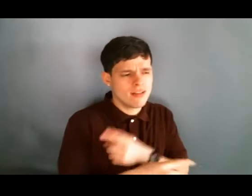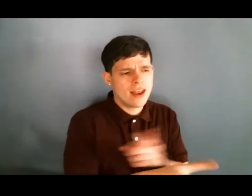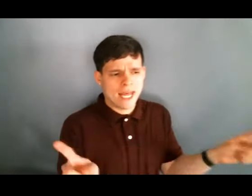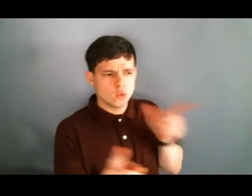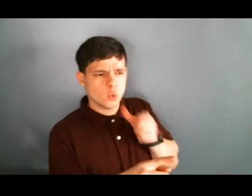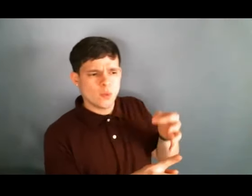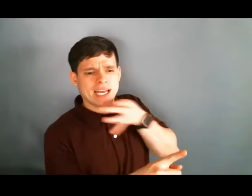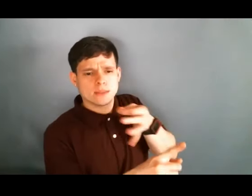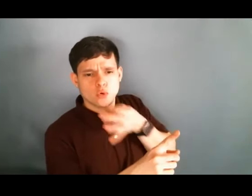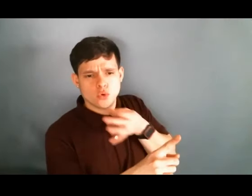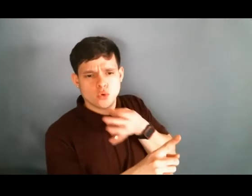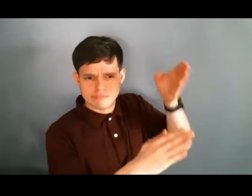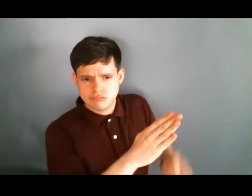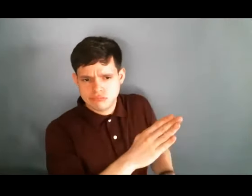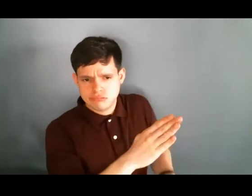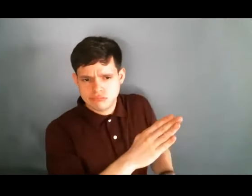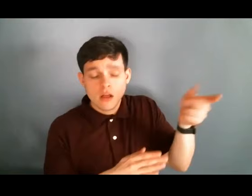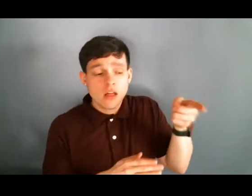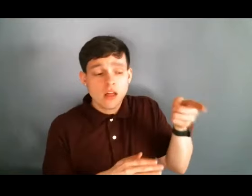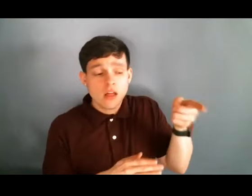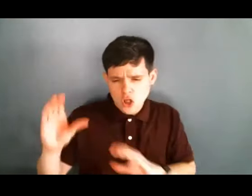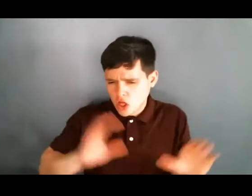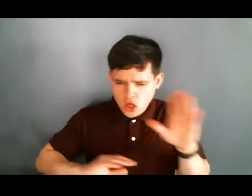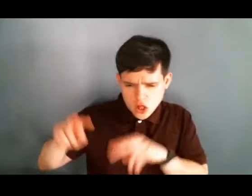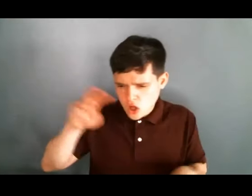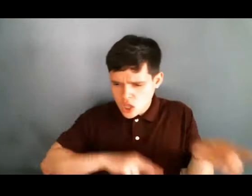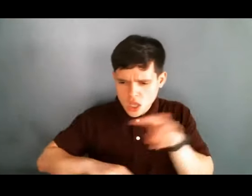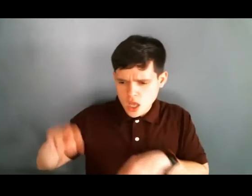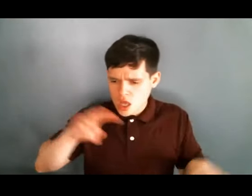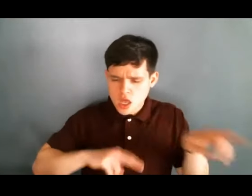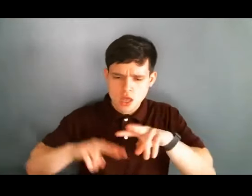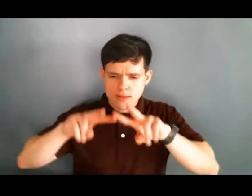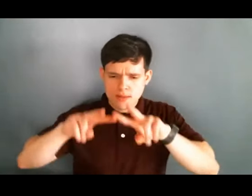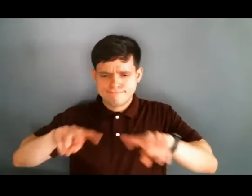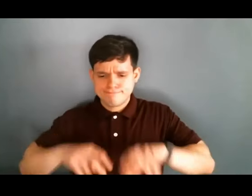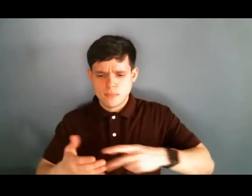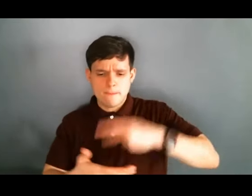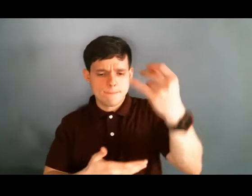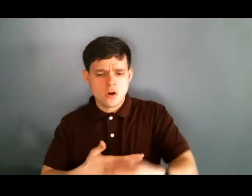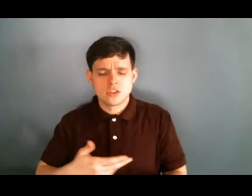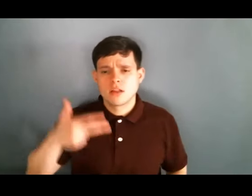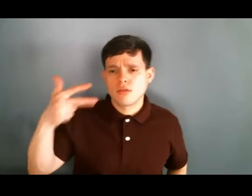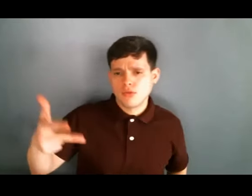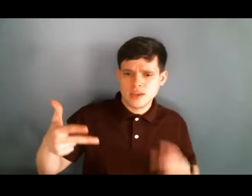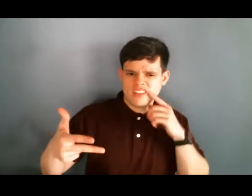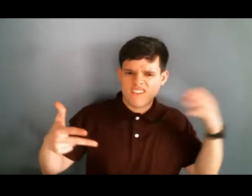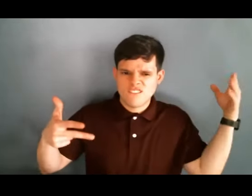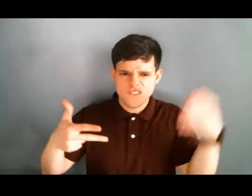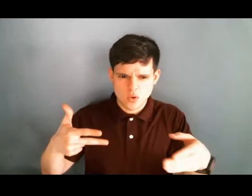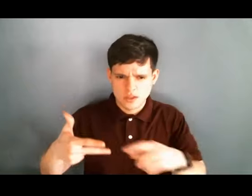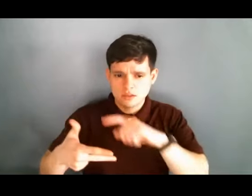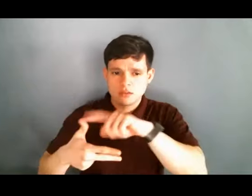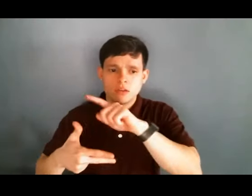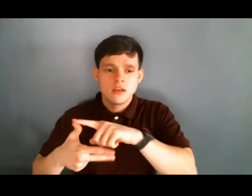are people who are looking at the project proposals based on 3 criteria. The most important criteria, as I've mentioned,